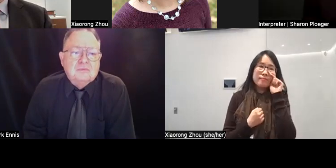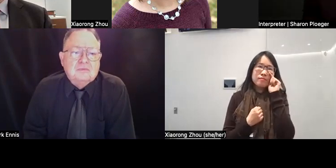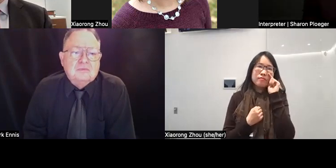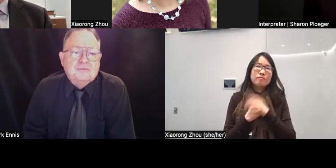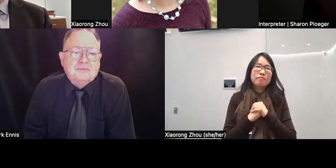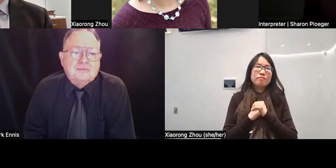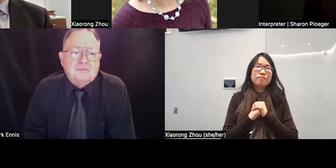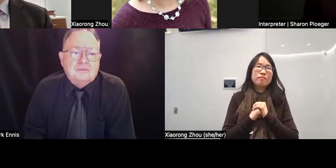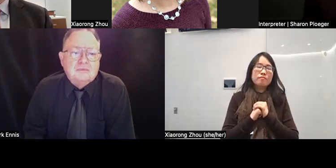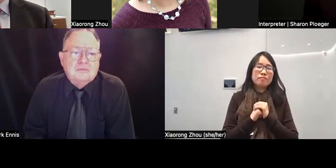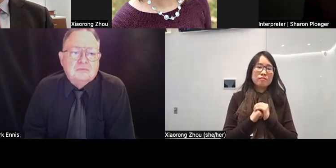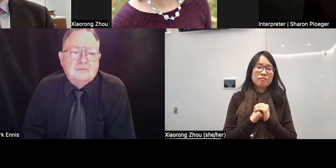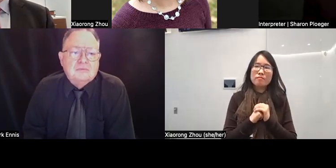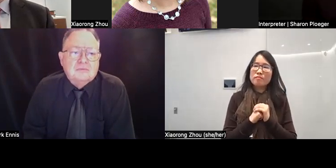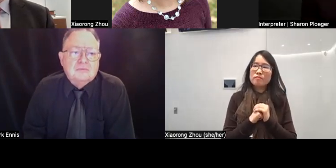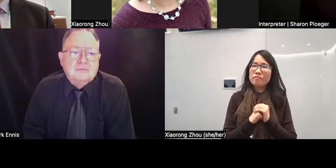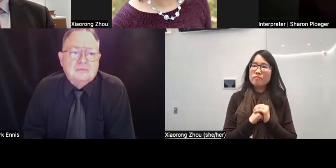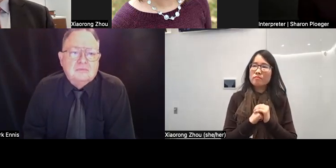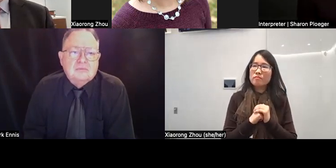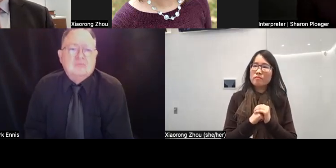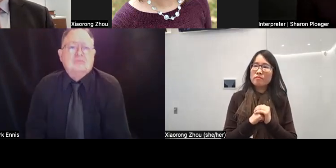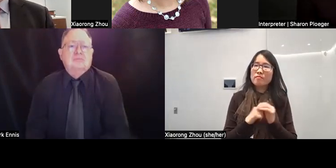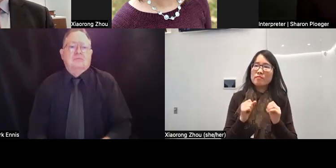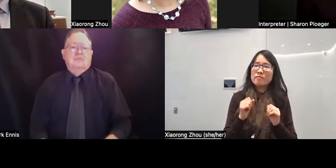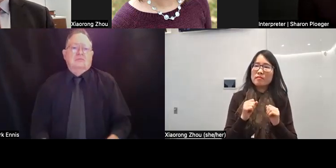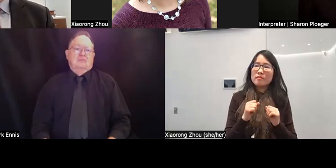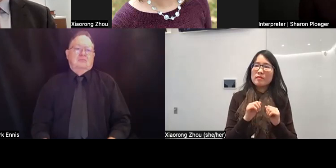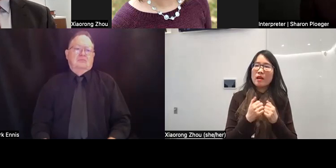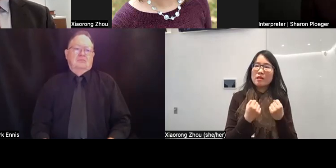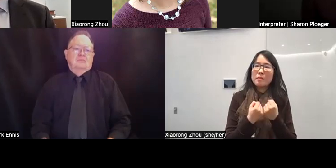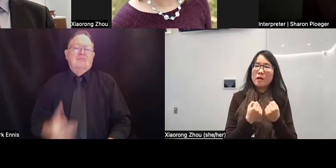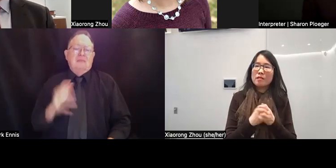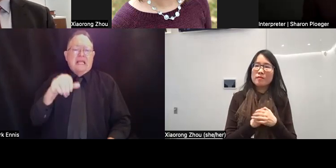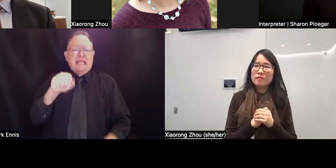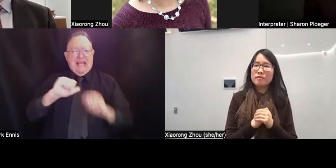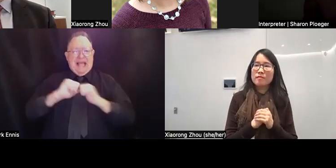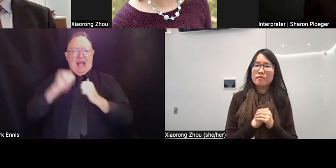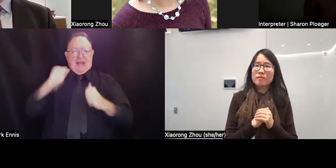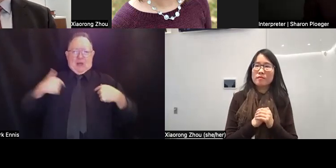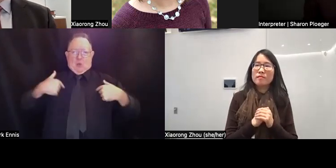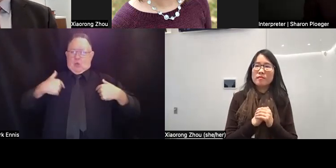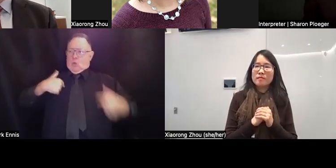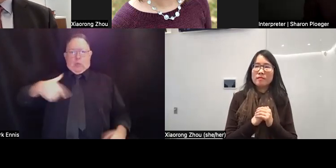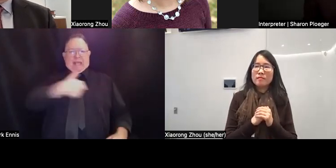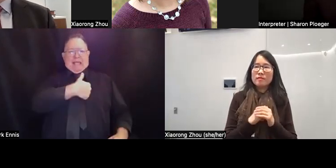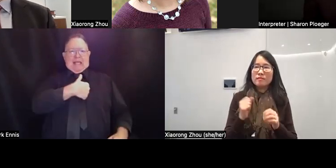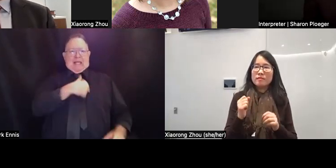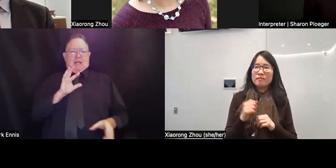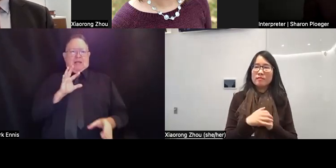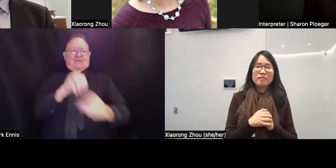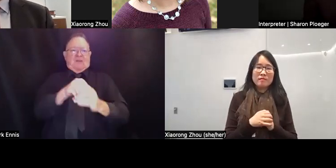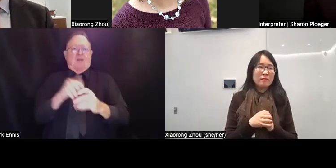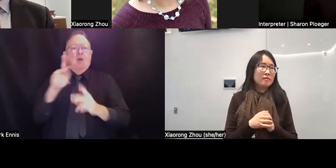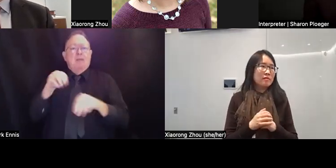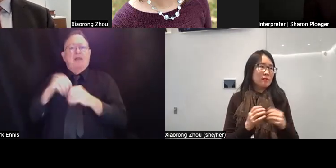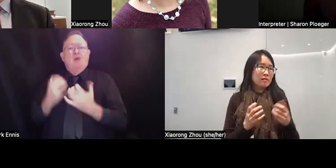How they can support the Center of Advocacy and Diplomacy? Right. How can we get involved? Is there a way